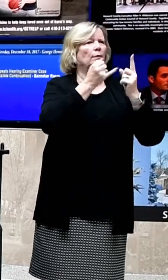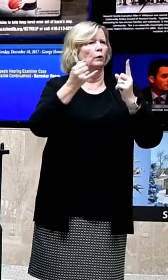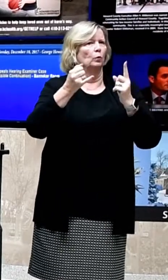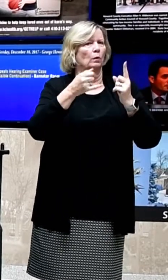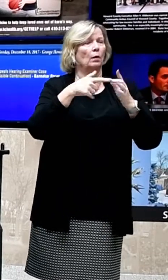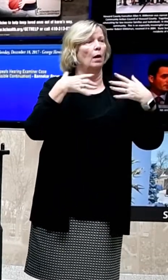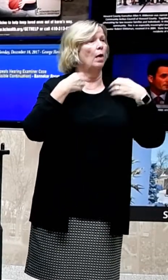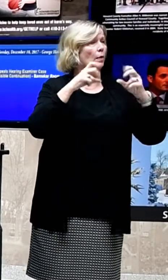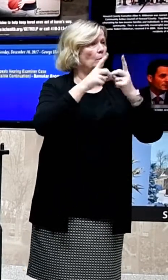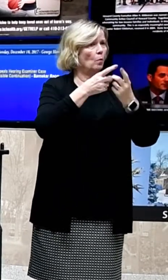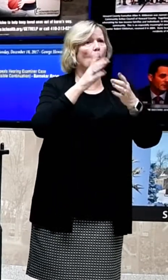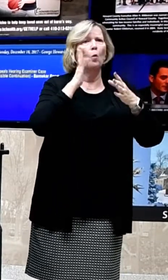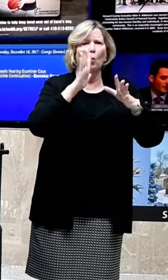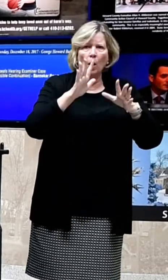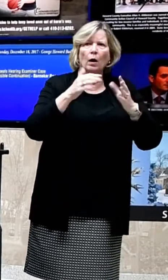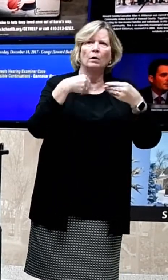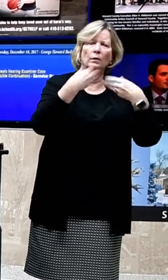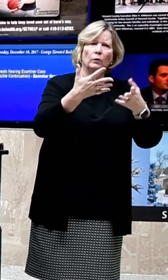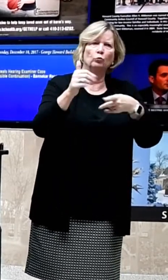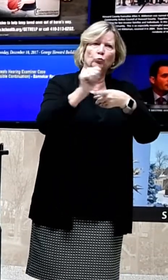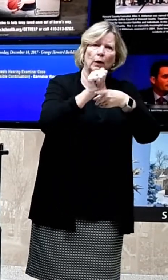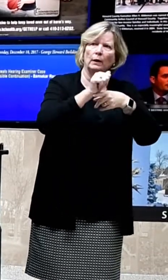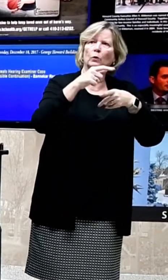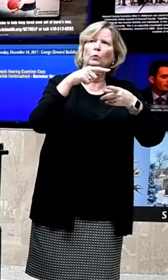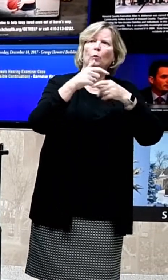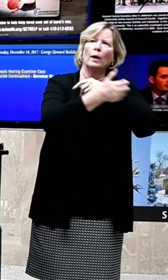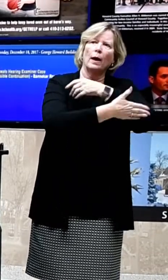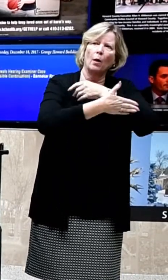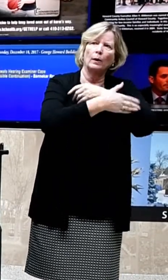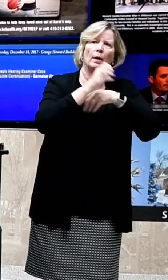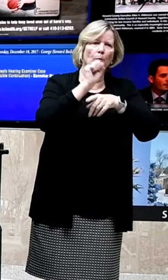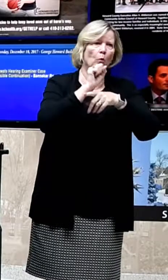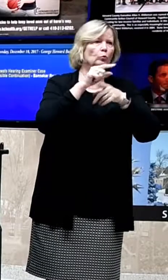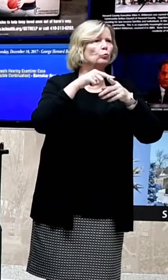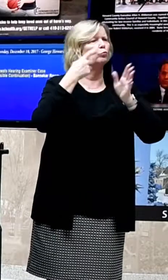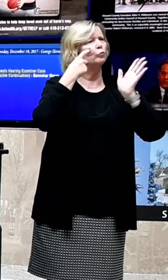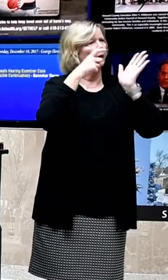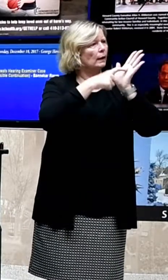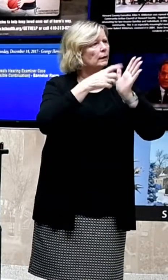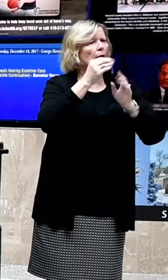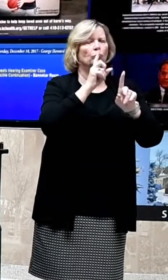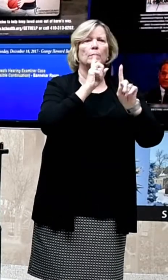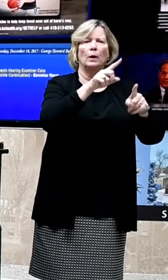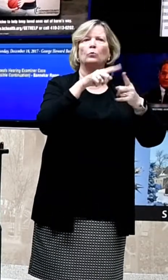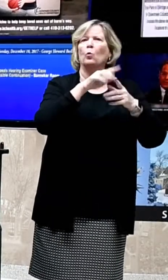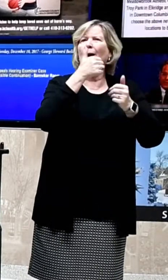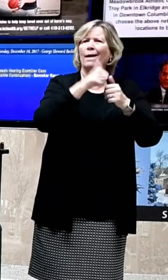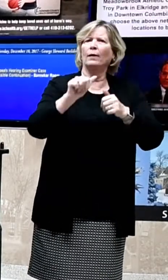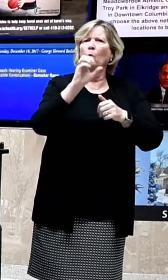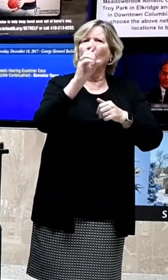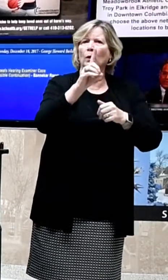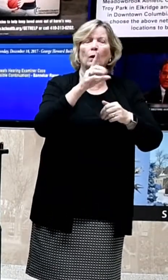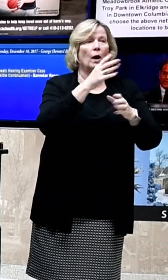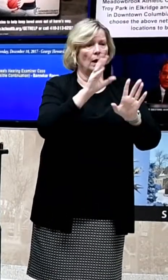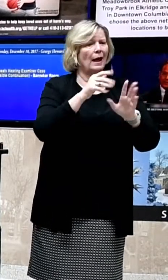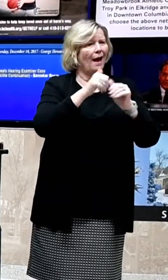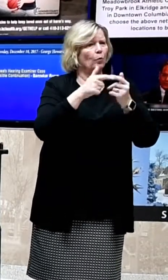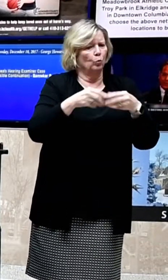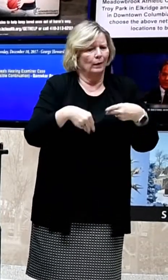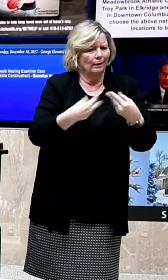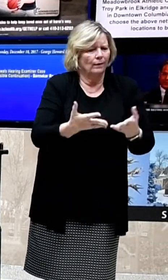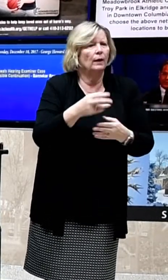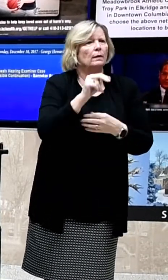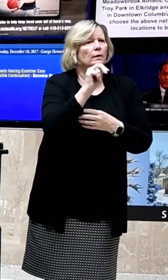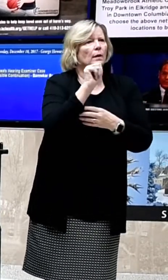will facilitate the training of county employees to recognize and respond to an overdose, including administration of